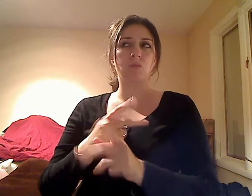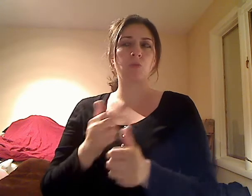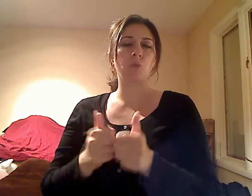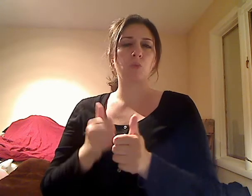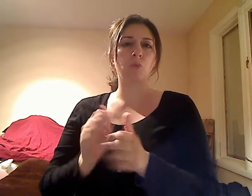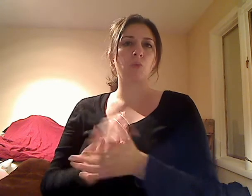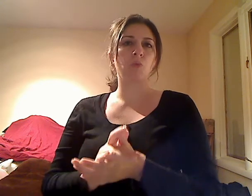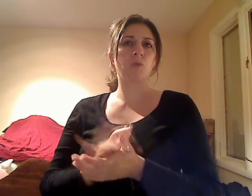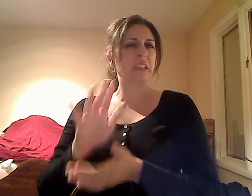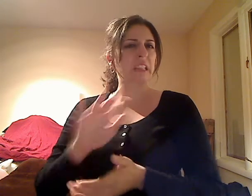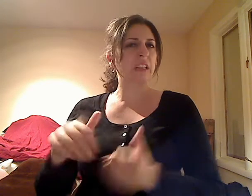Sarah?